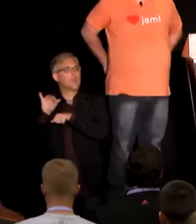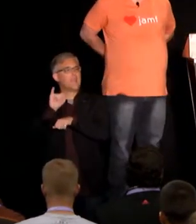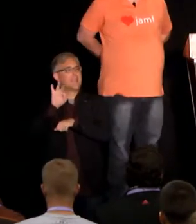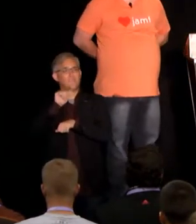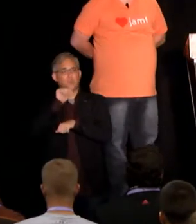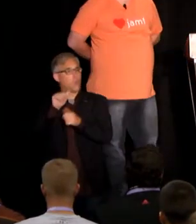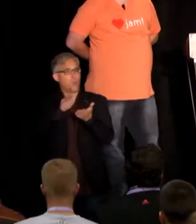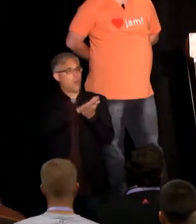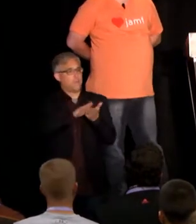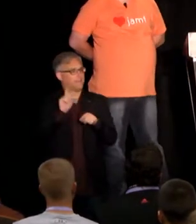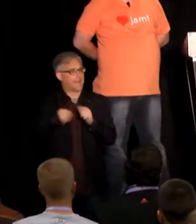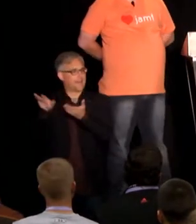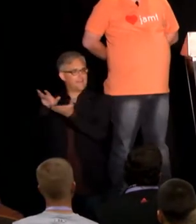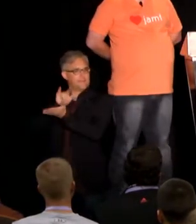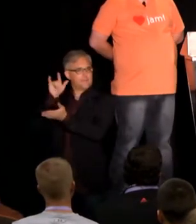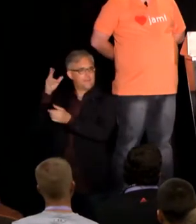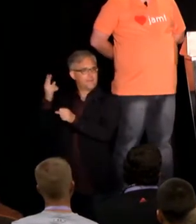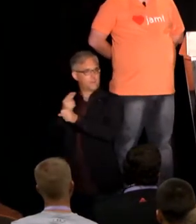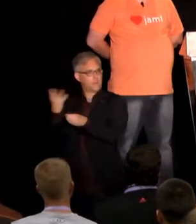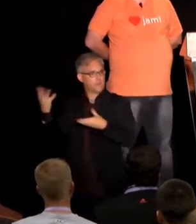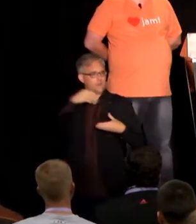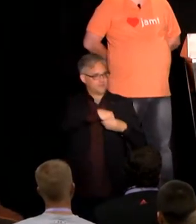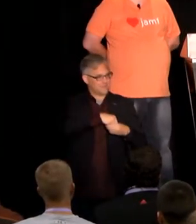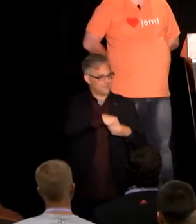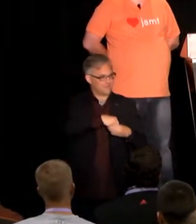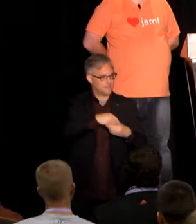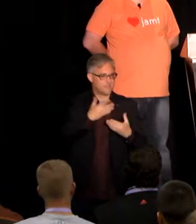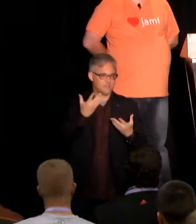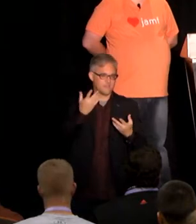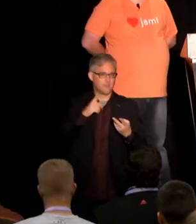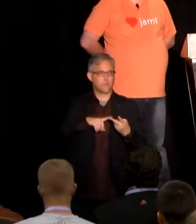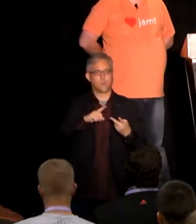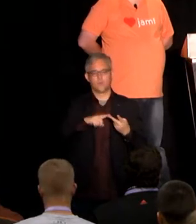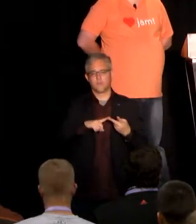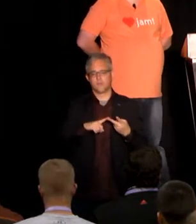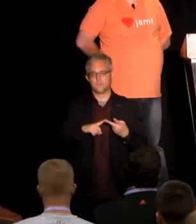wiped, things like that, or